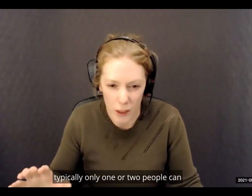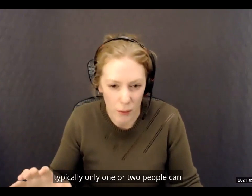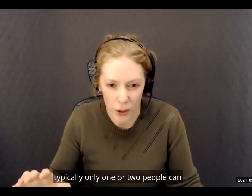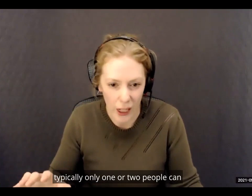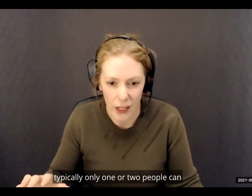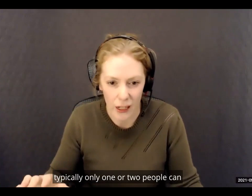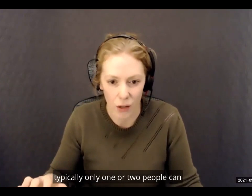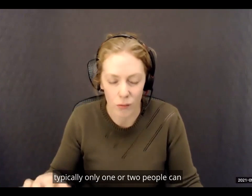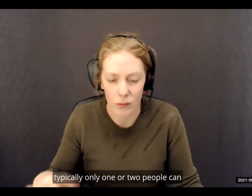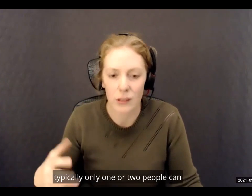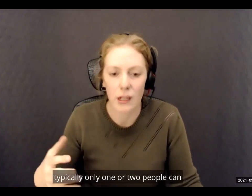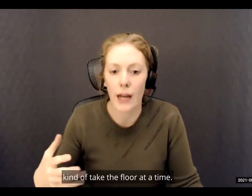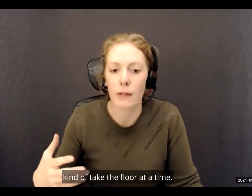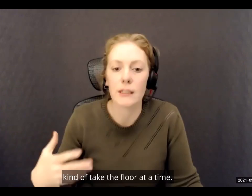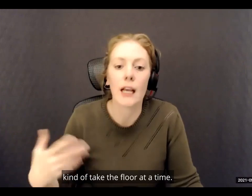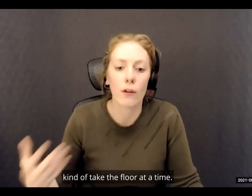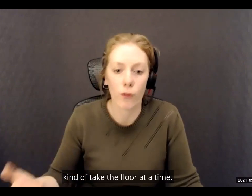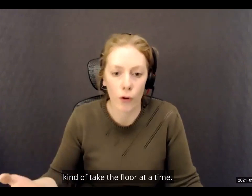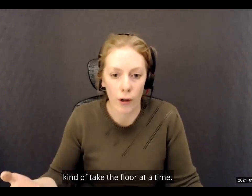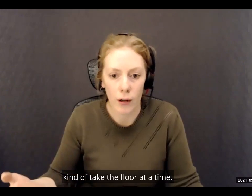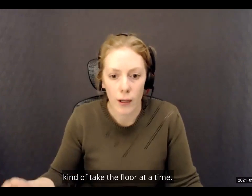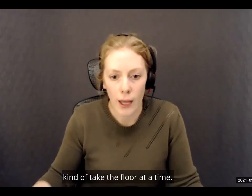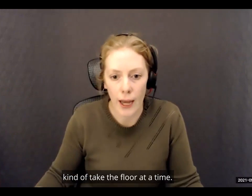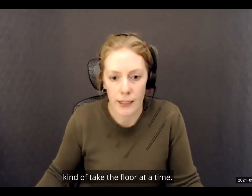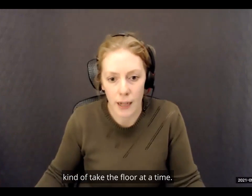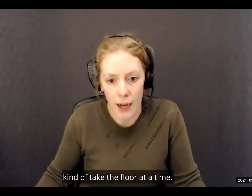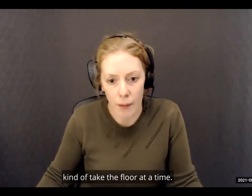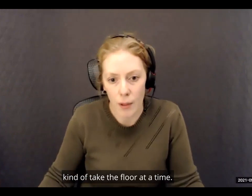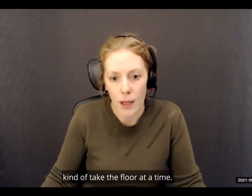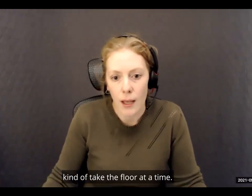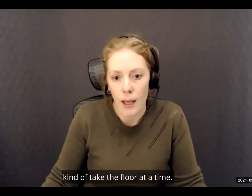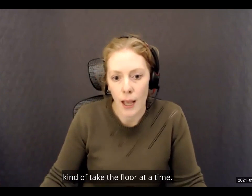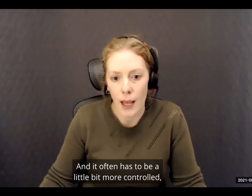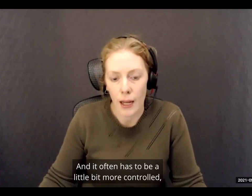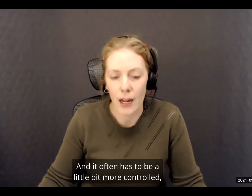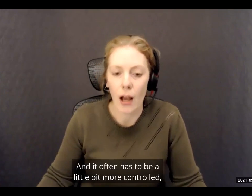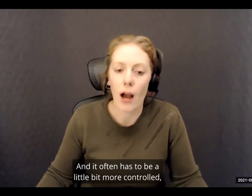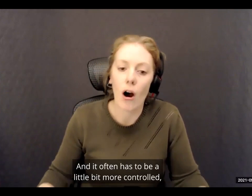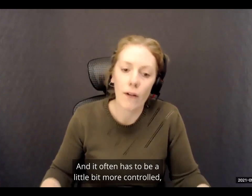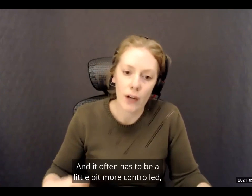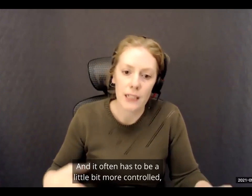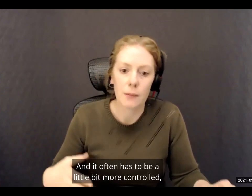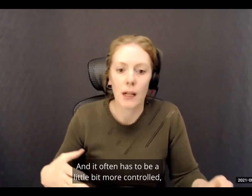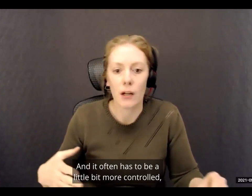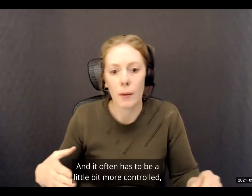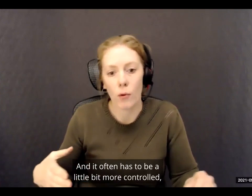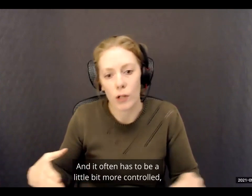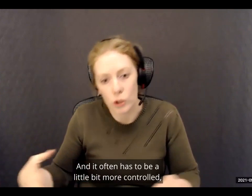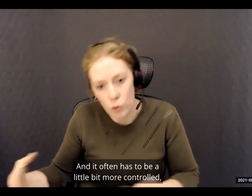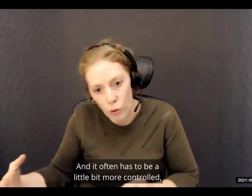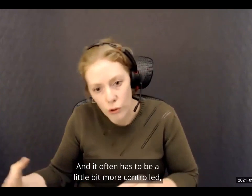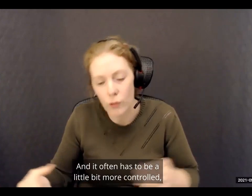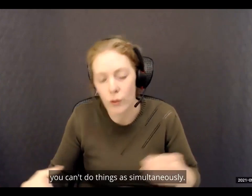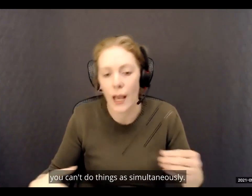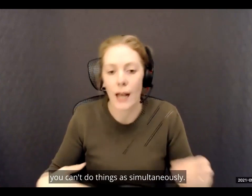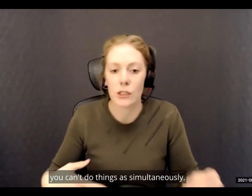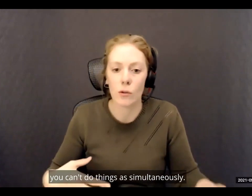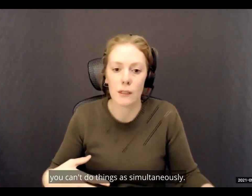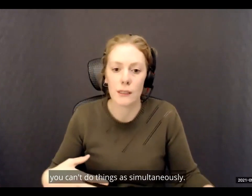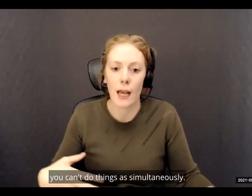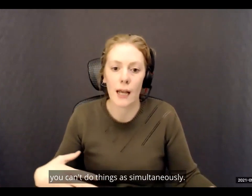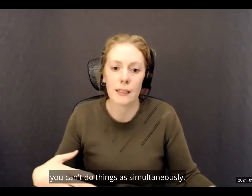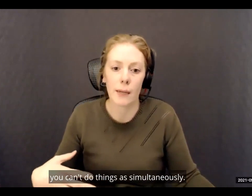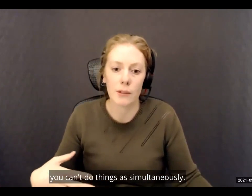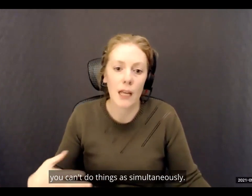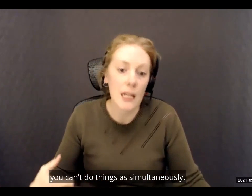one or two people can, you know, kind of take the floor at a time. And it often has to be a little bit more controlled. You can't